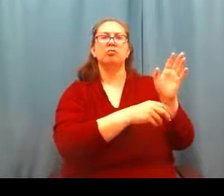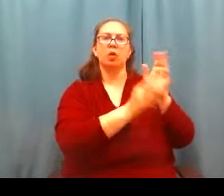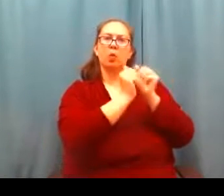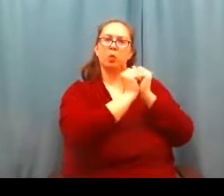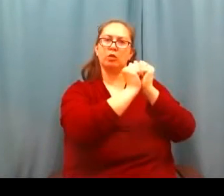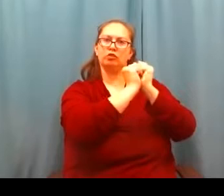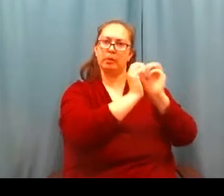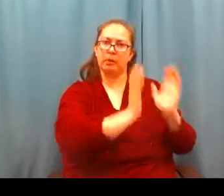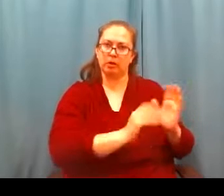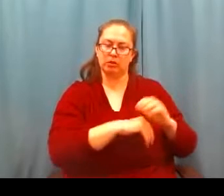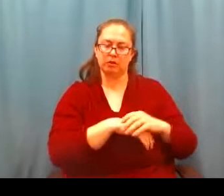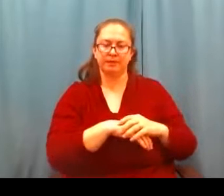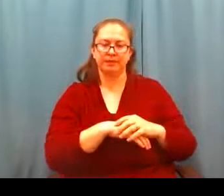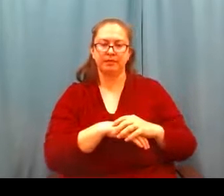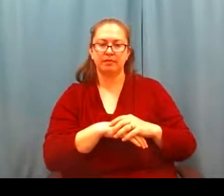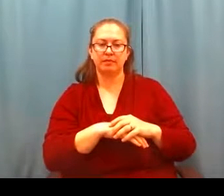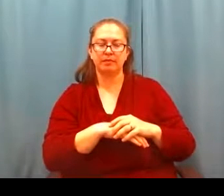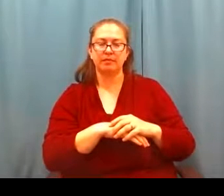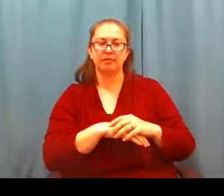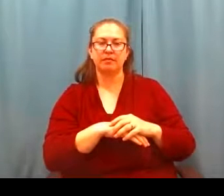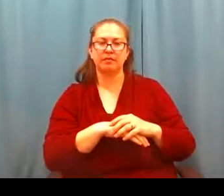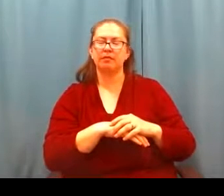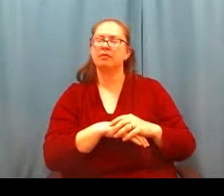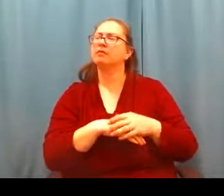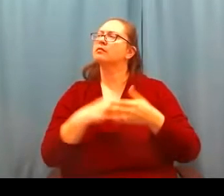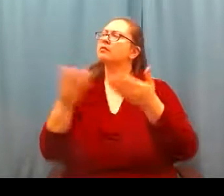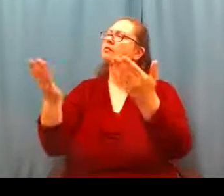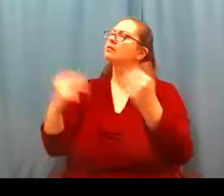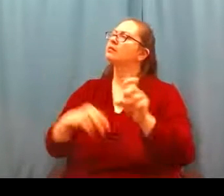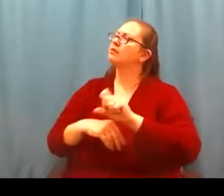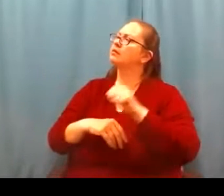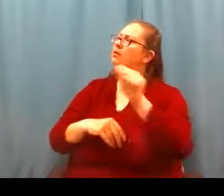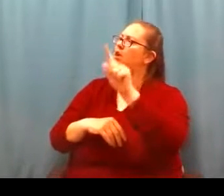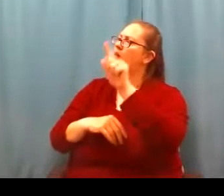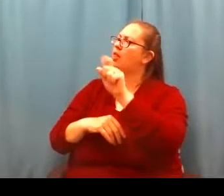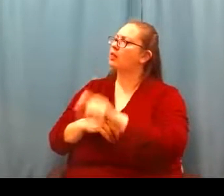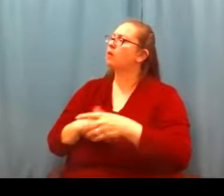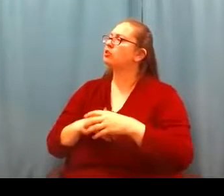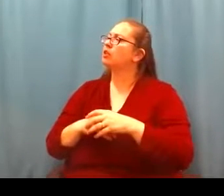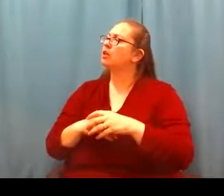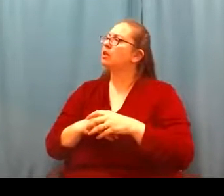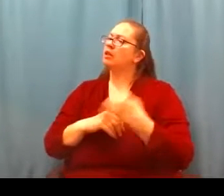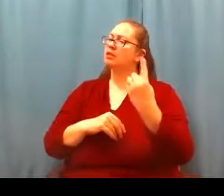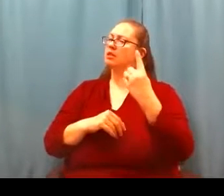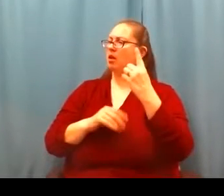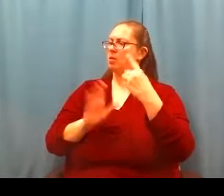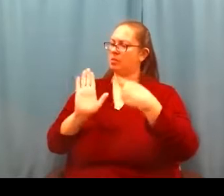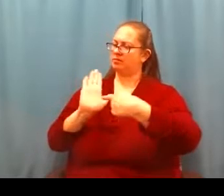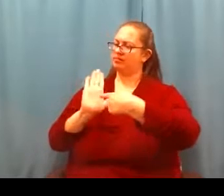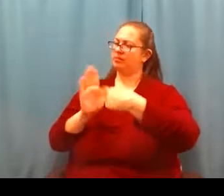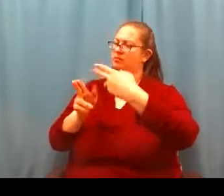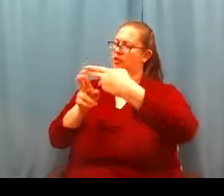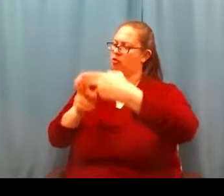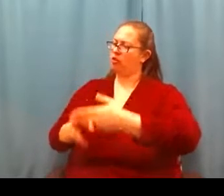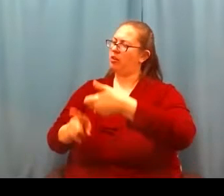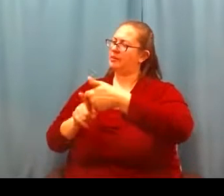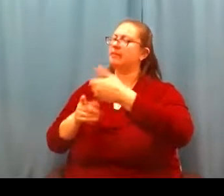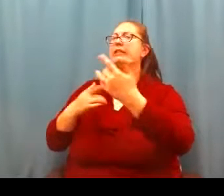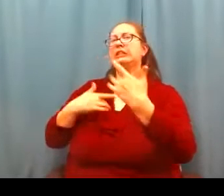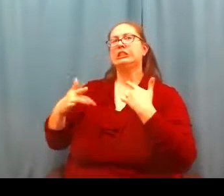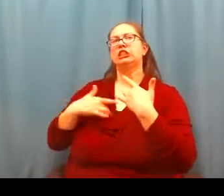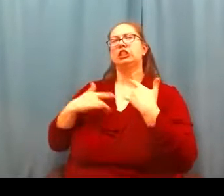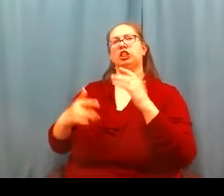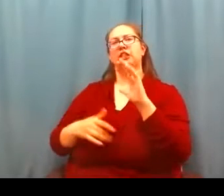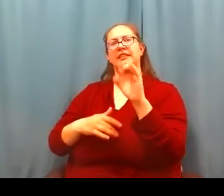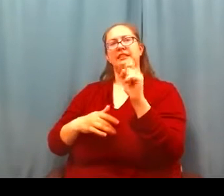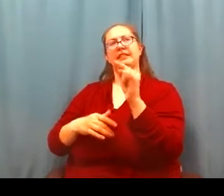next question is going to be something for you. So someone who has identified themselves as a concerned citizen in our Zoom